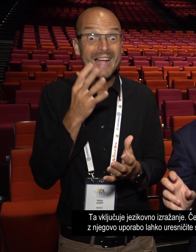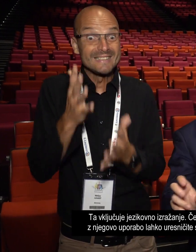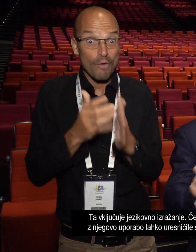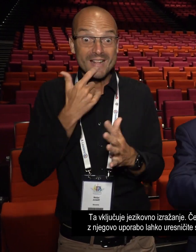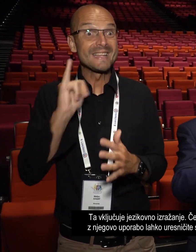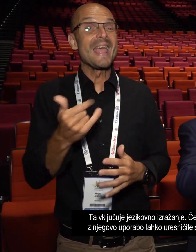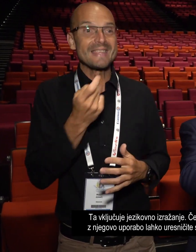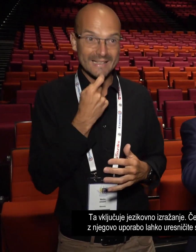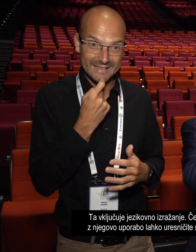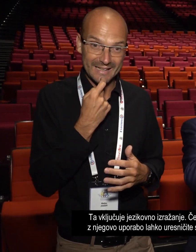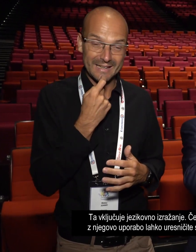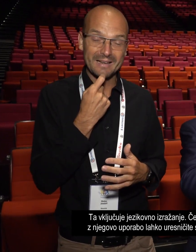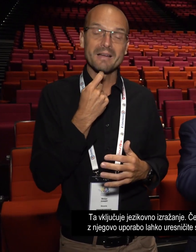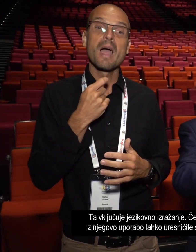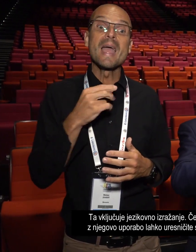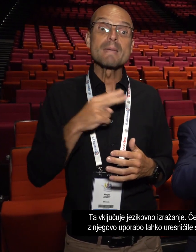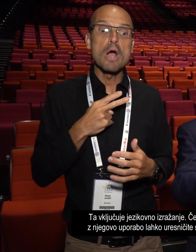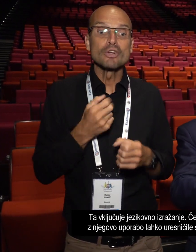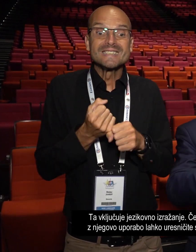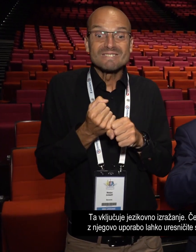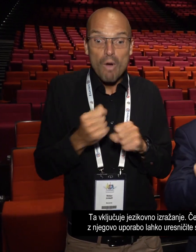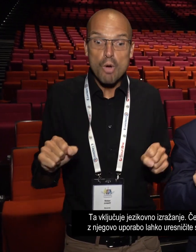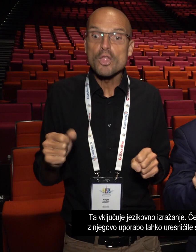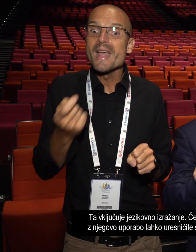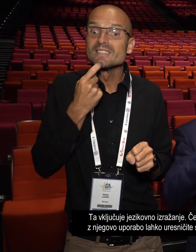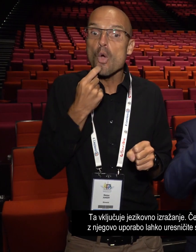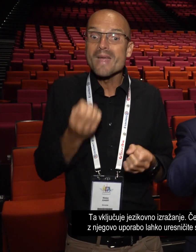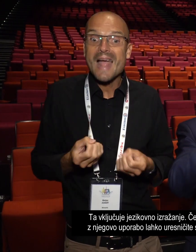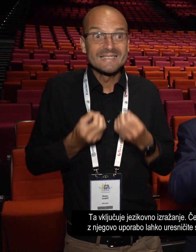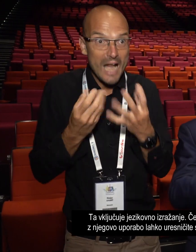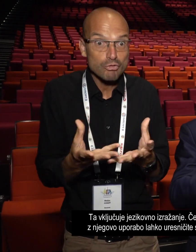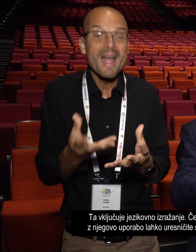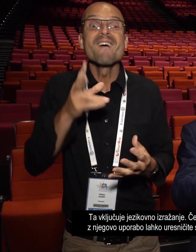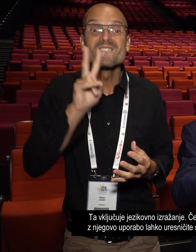language, you have freedom of linguistic expression in sign languages.